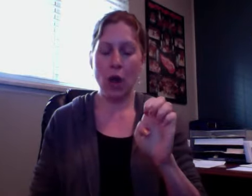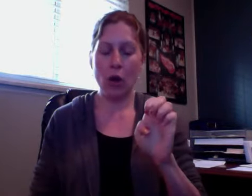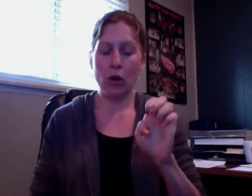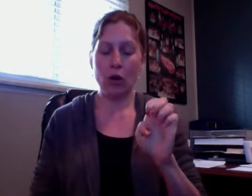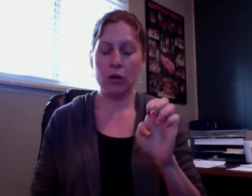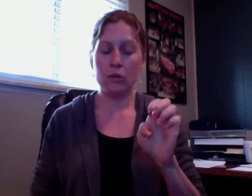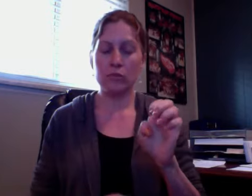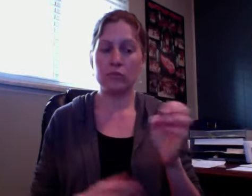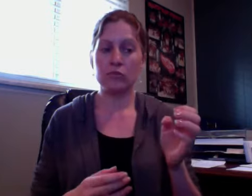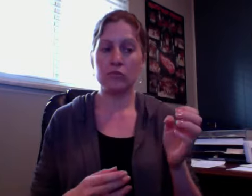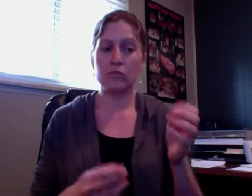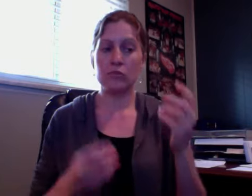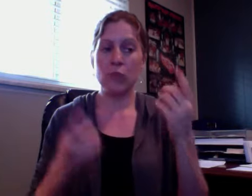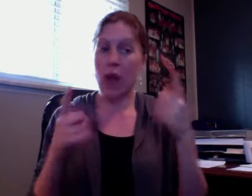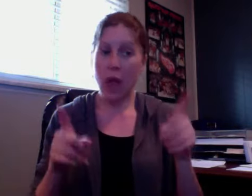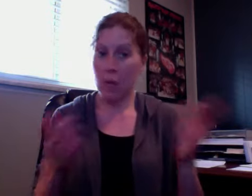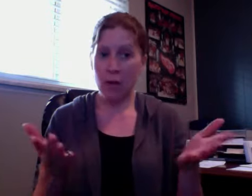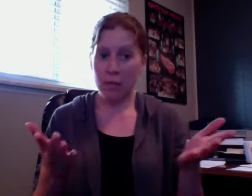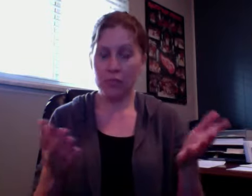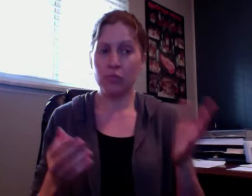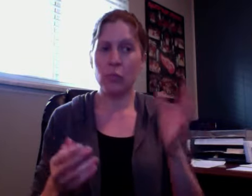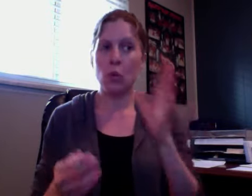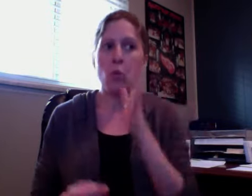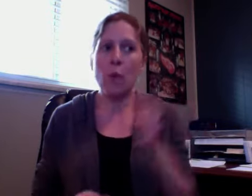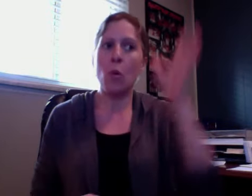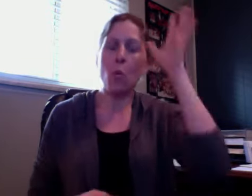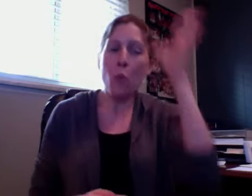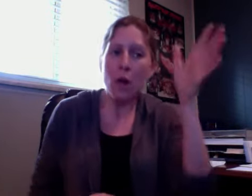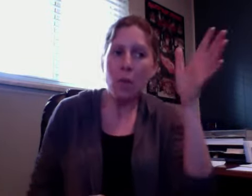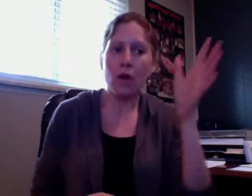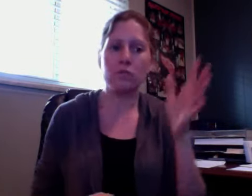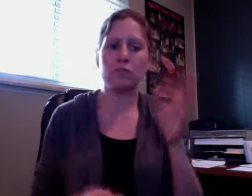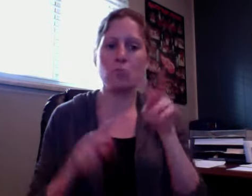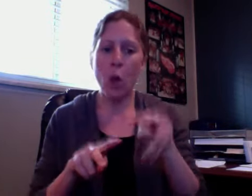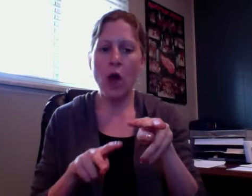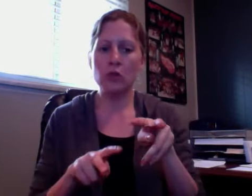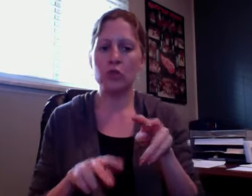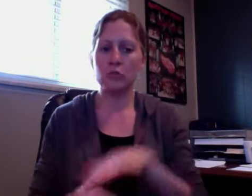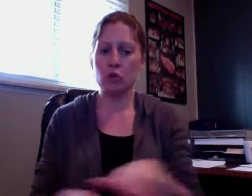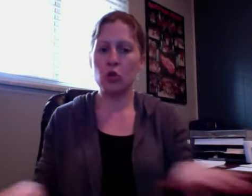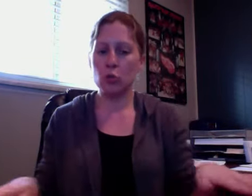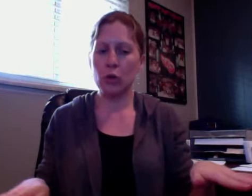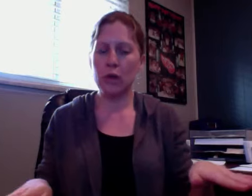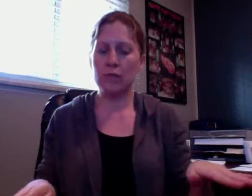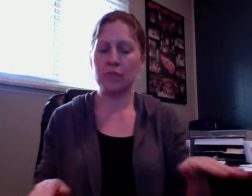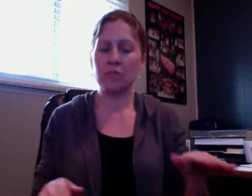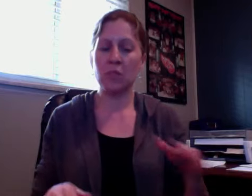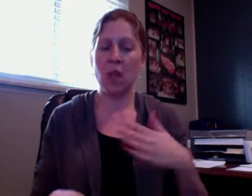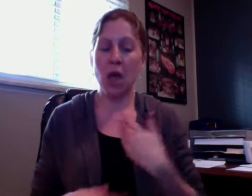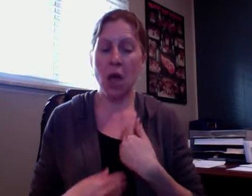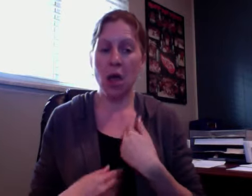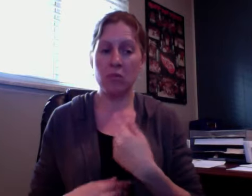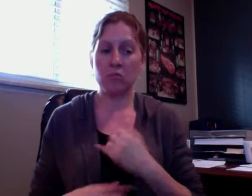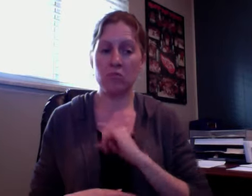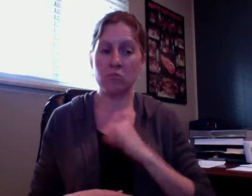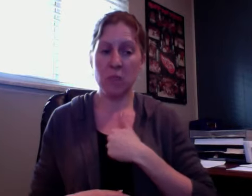take care of me and took care of my cousins, which in total we turned out to be 11. So I grew up with my cousins